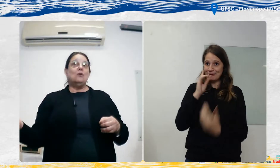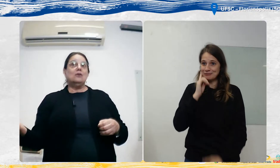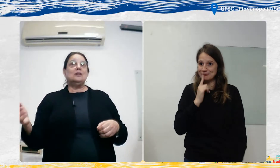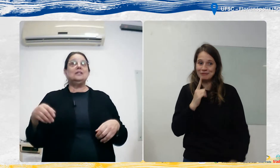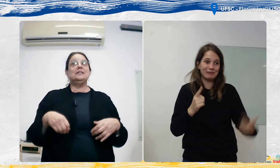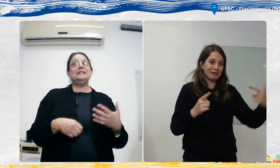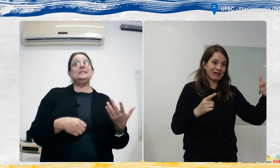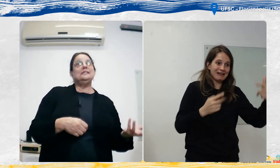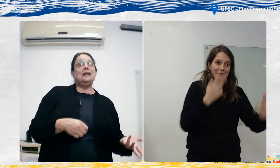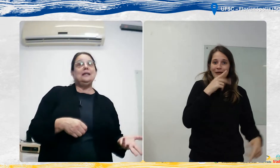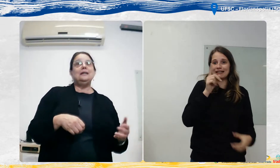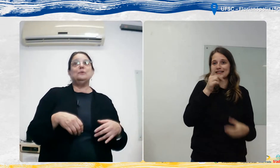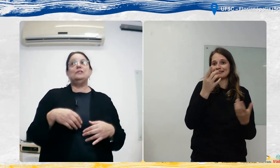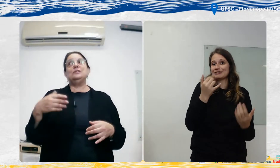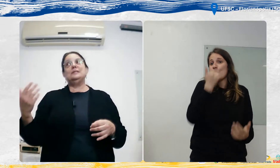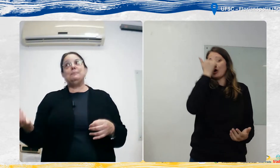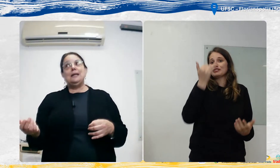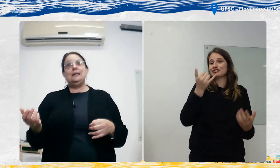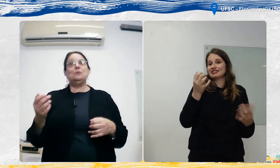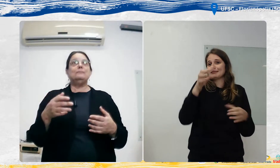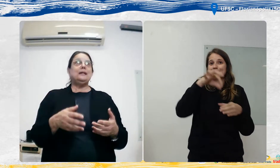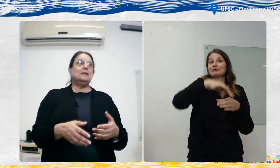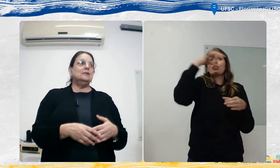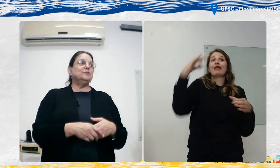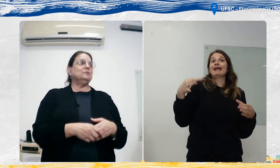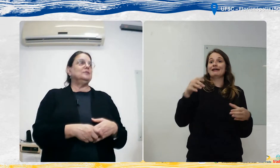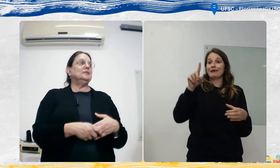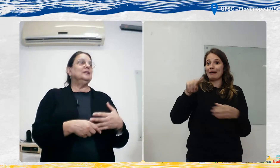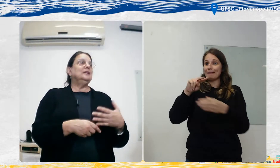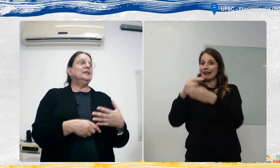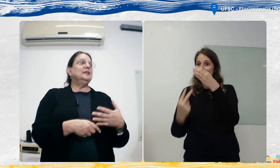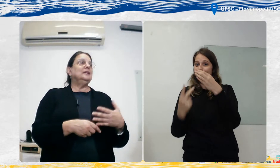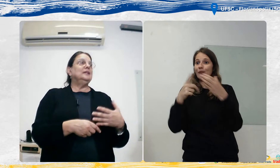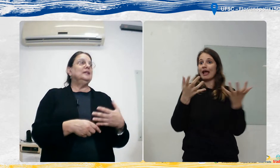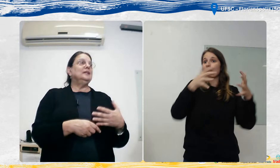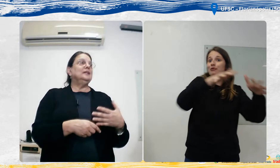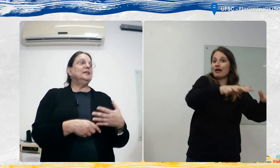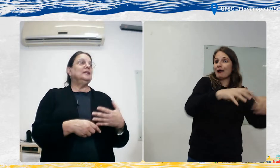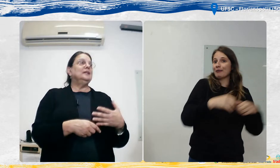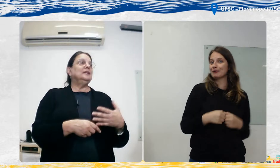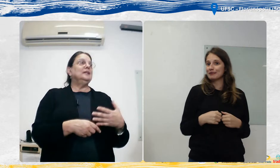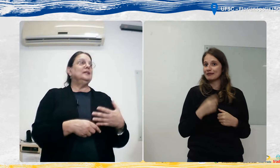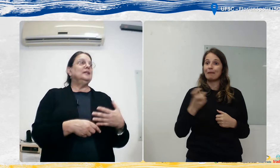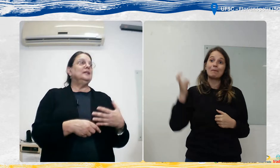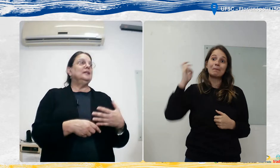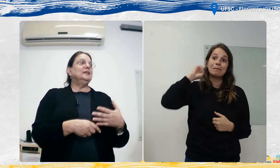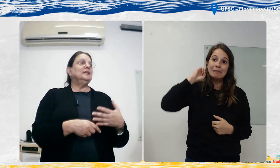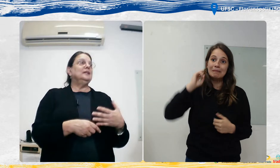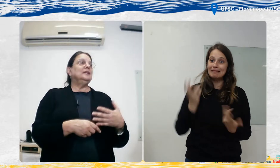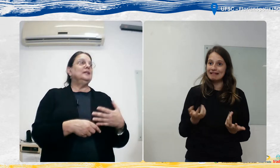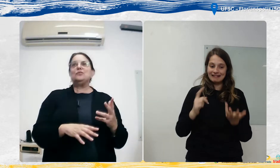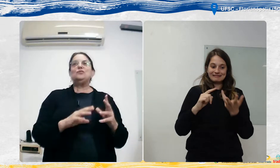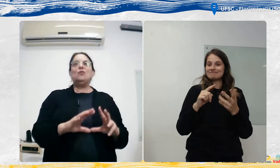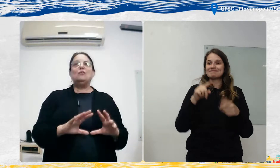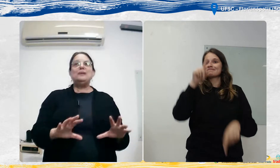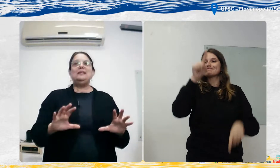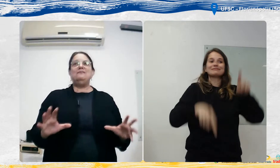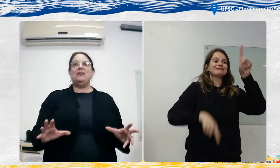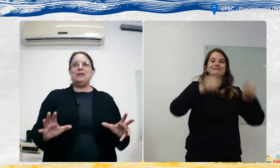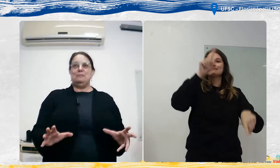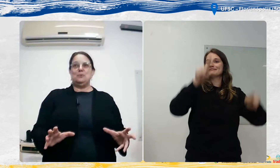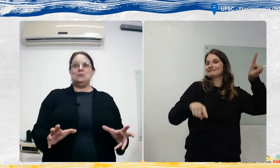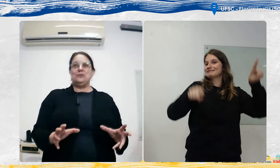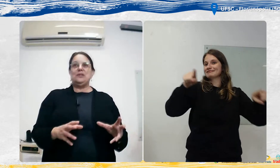it oral? Is it sign language? Is it bilingual, bicultural? Is it cochlear implants, everyone? And so there's so